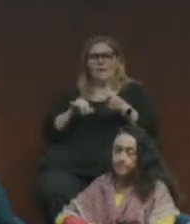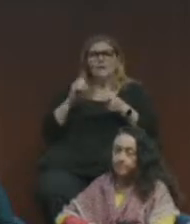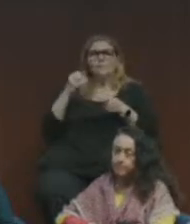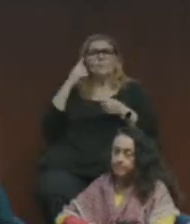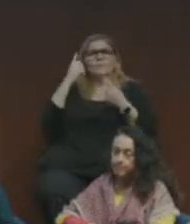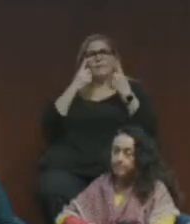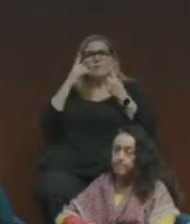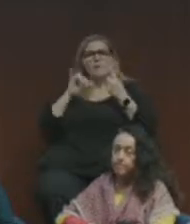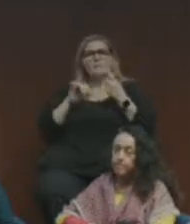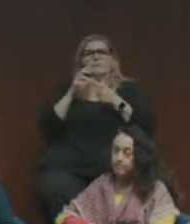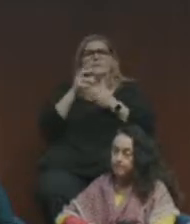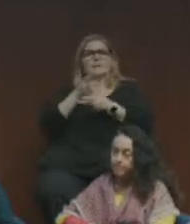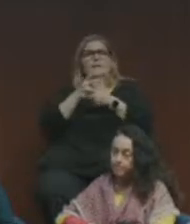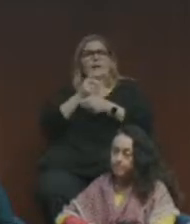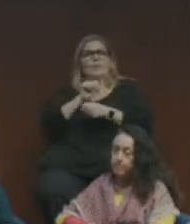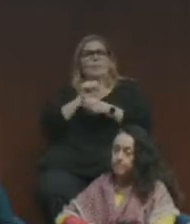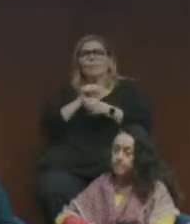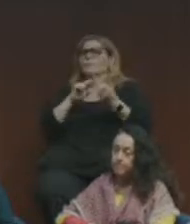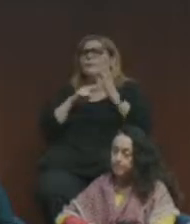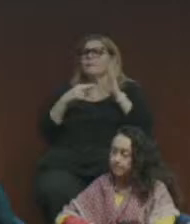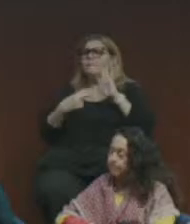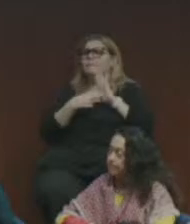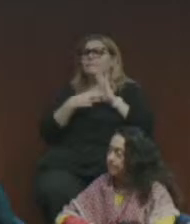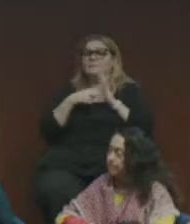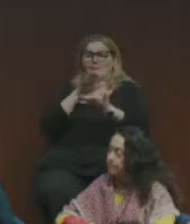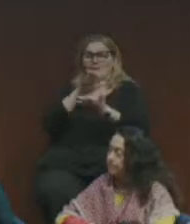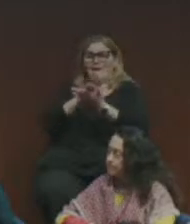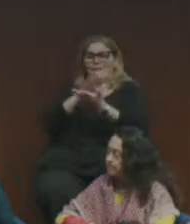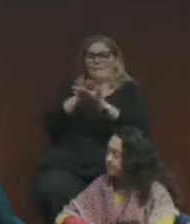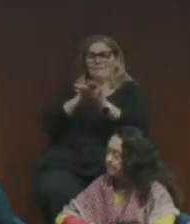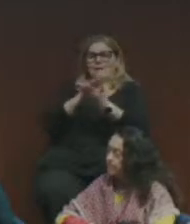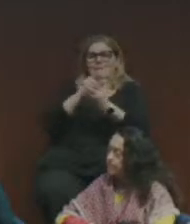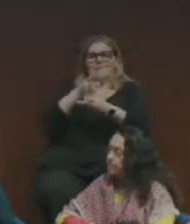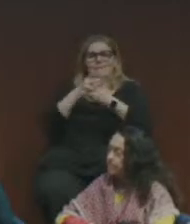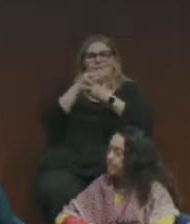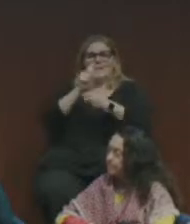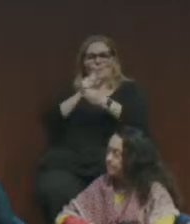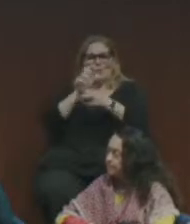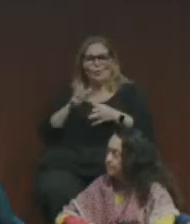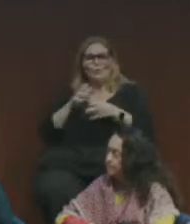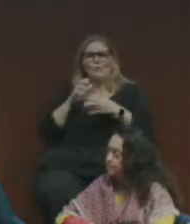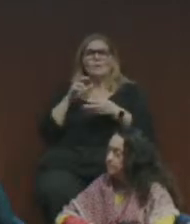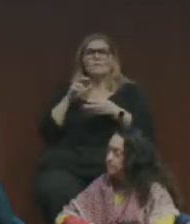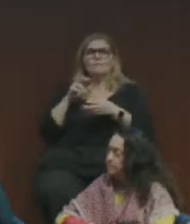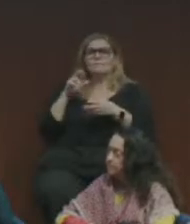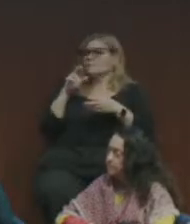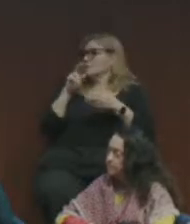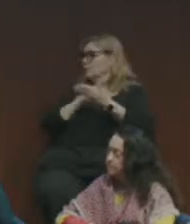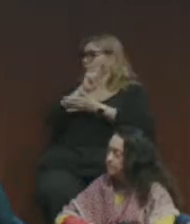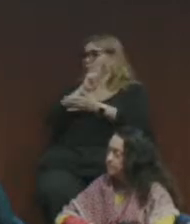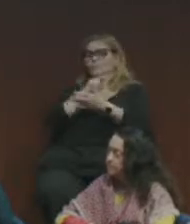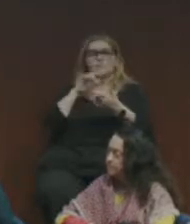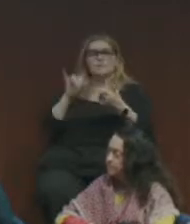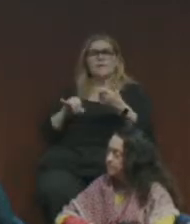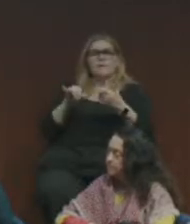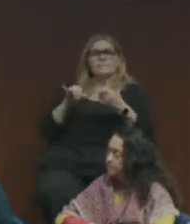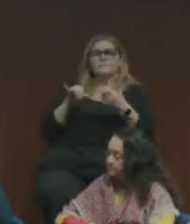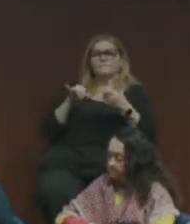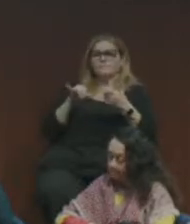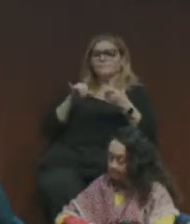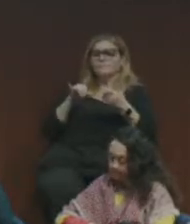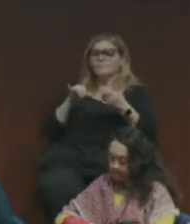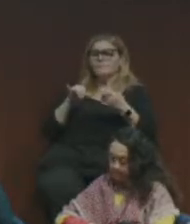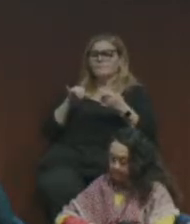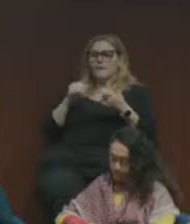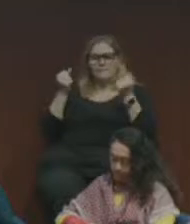to think about care work, what it means to be an academic care worker in a university, as I think many of